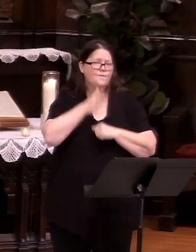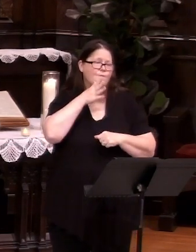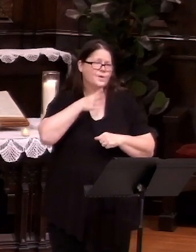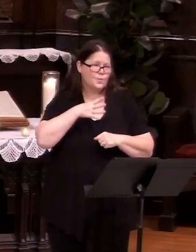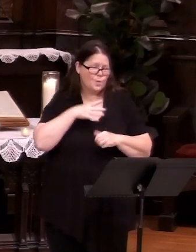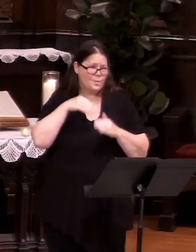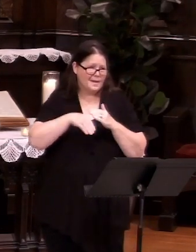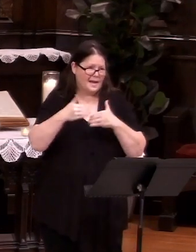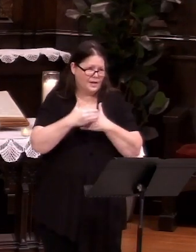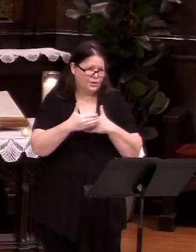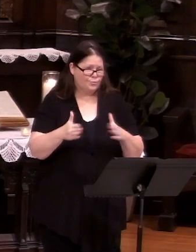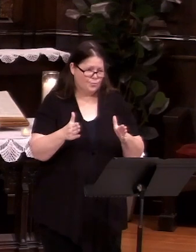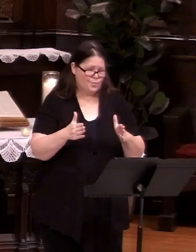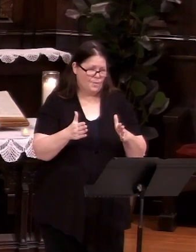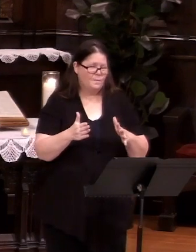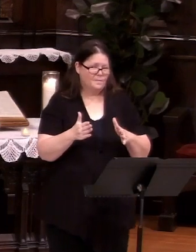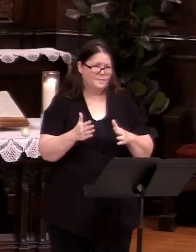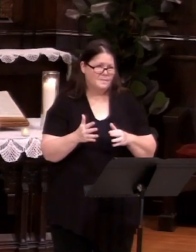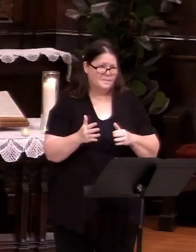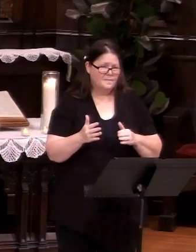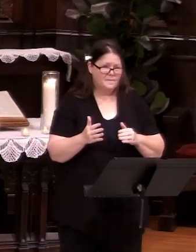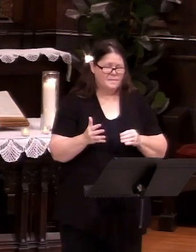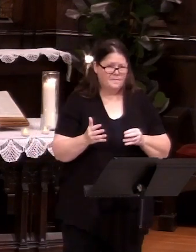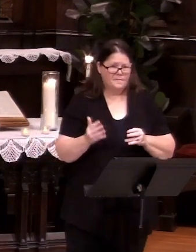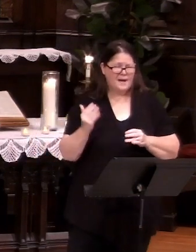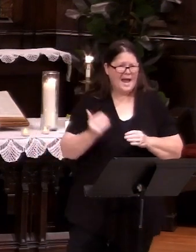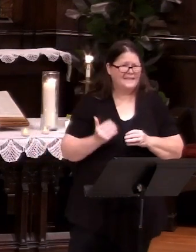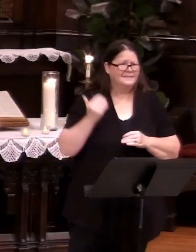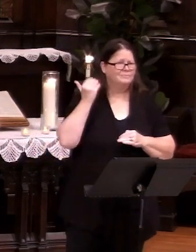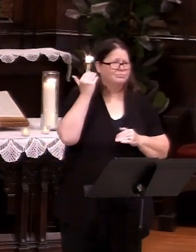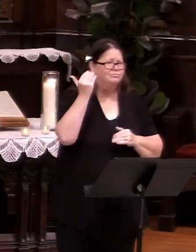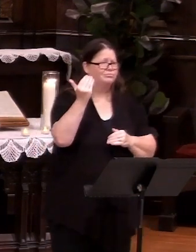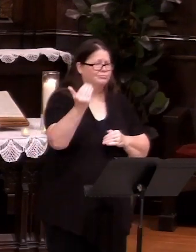up having a close and loving